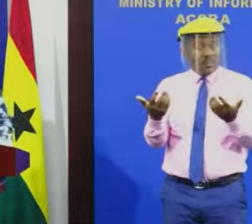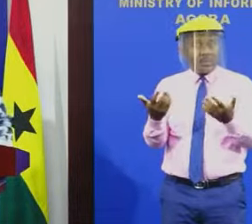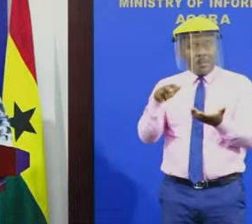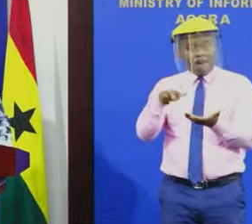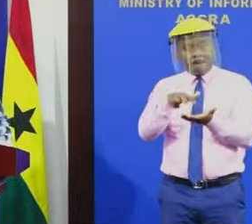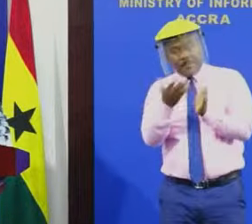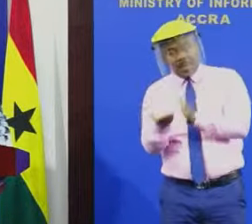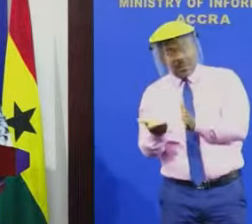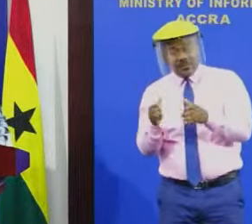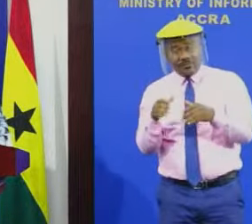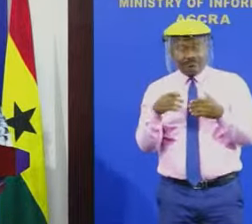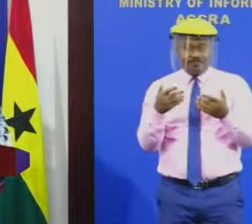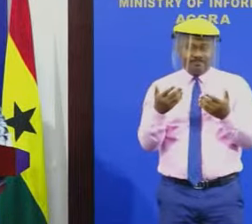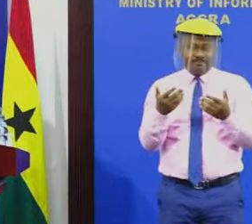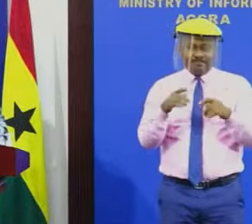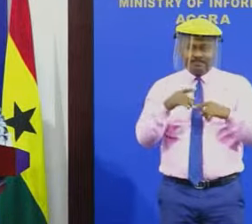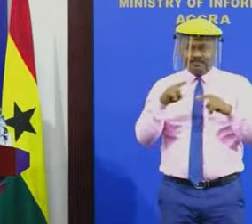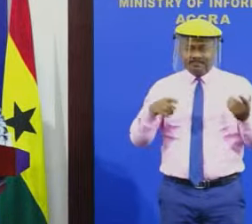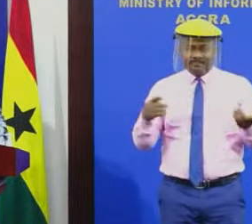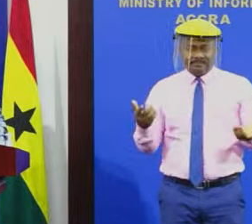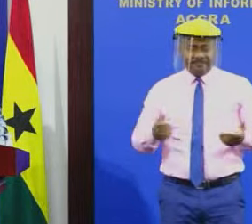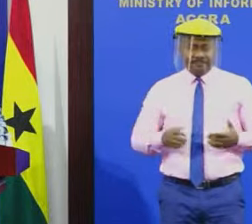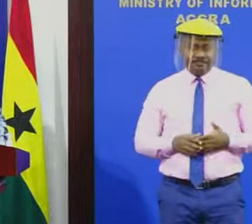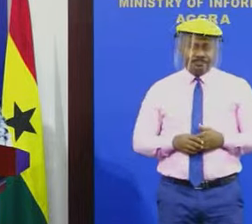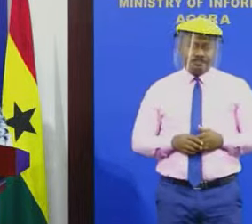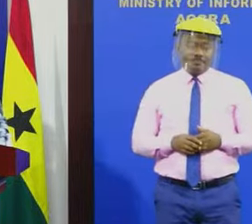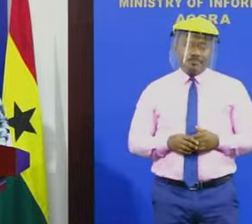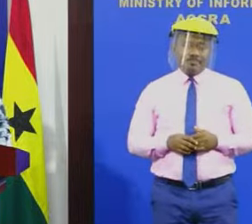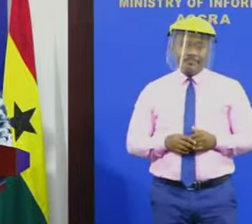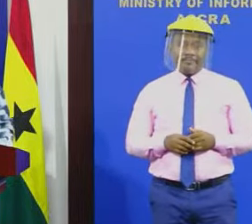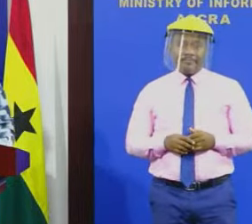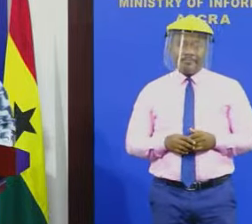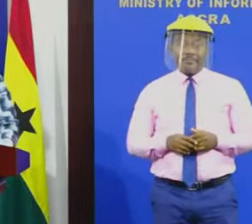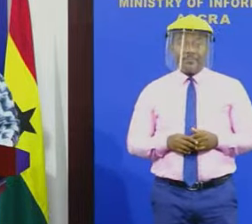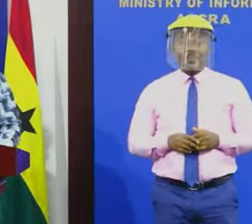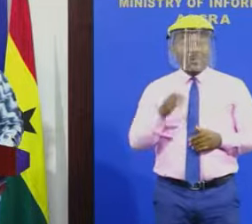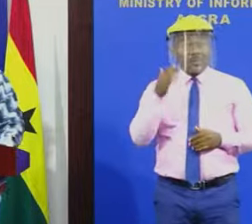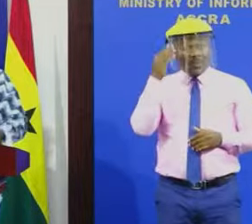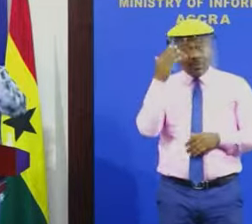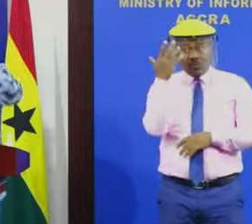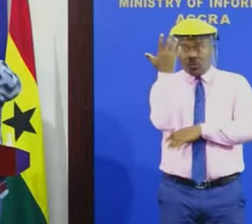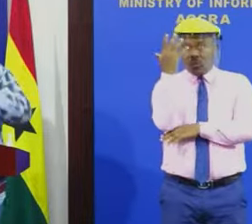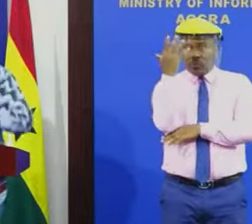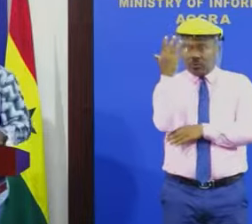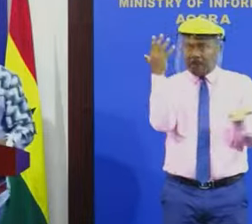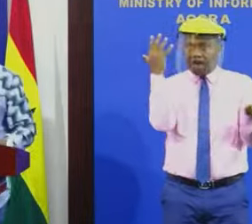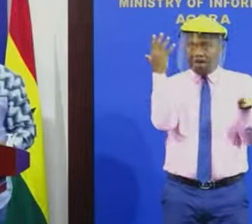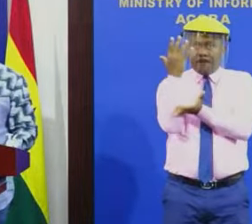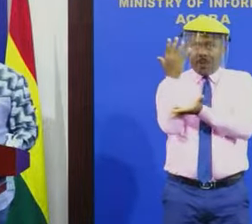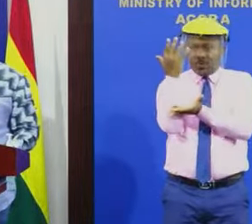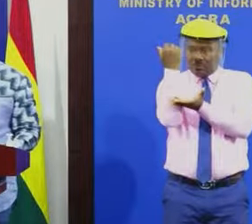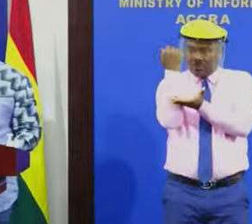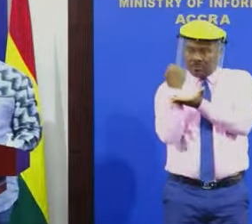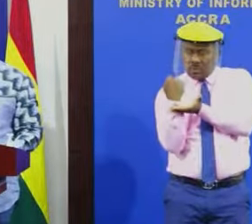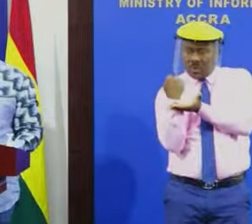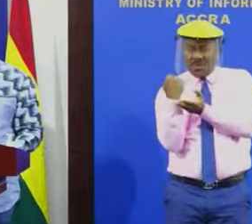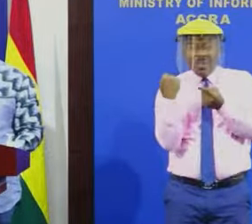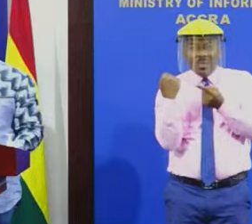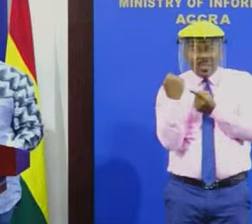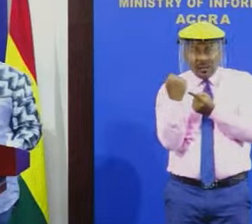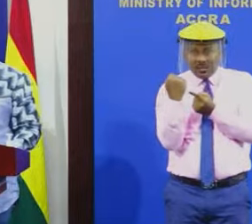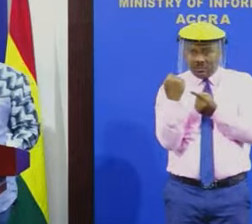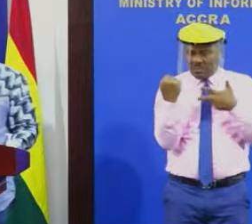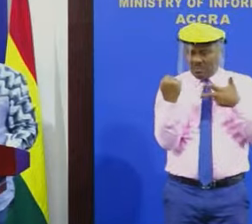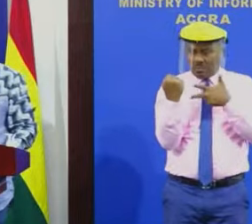hazards to navigation posed by the presence of tree stumps. So now we can move to the next slide. What's